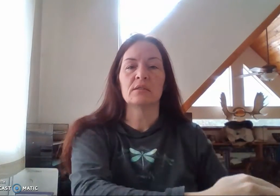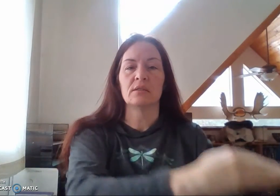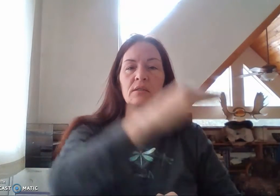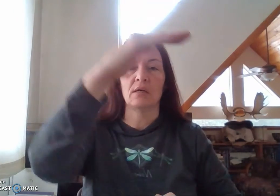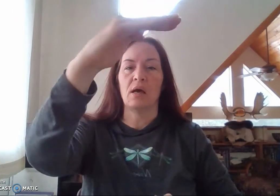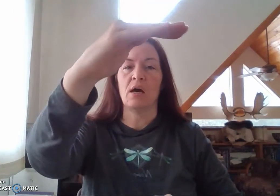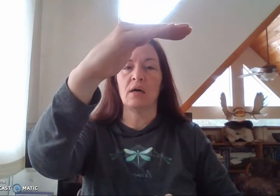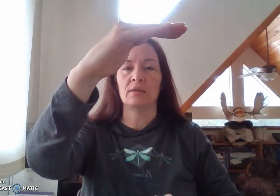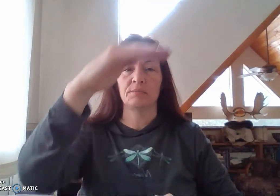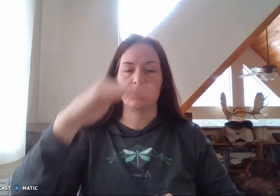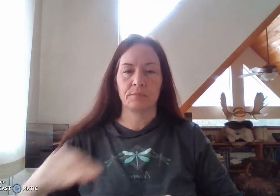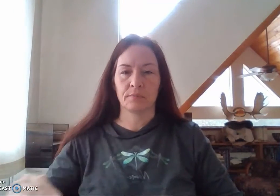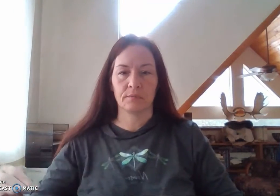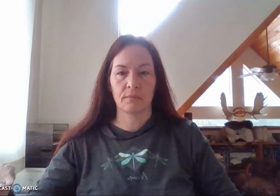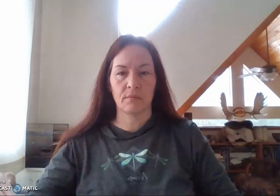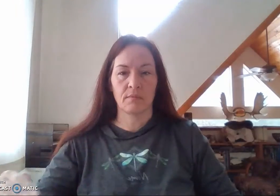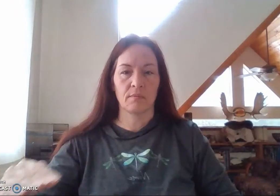Ought, ah.